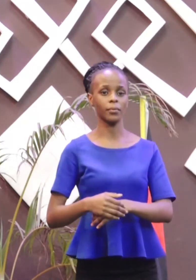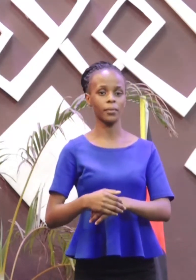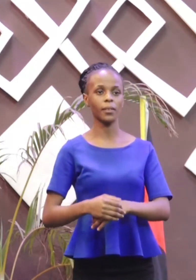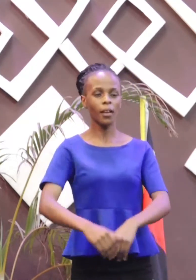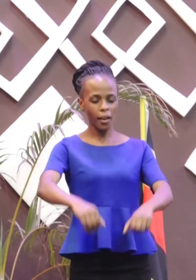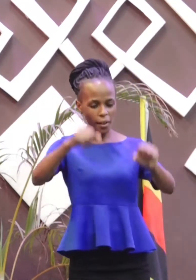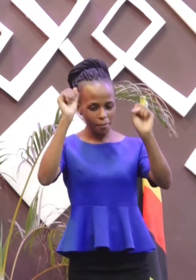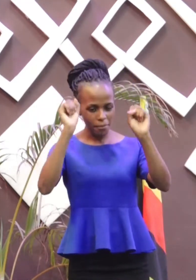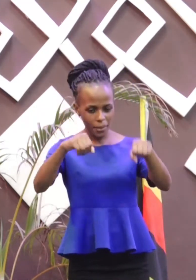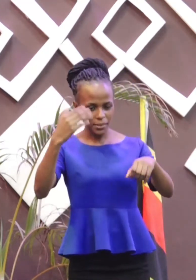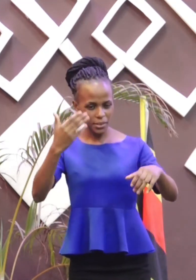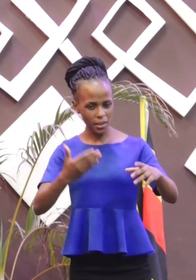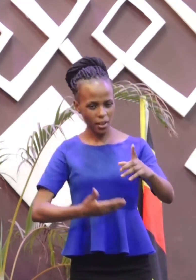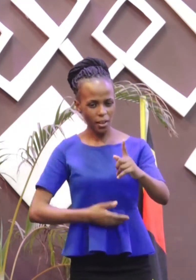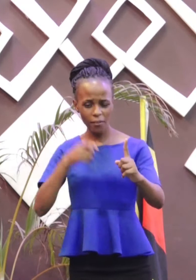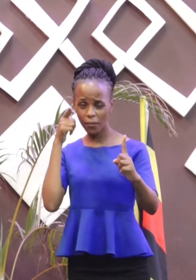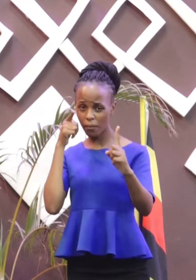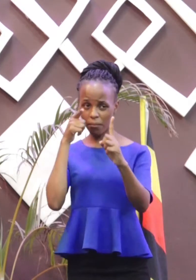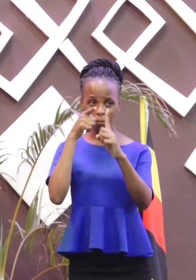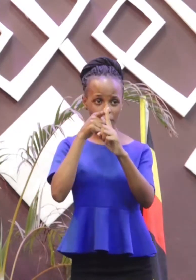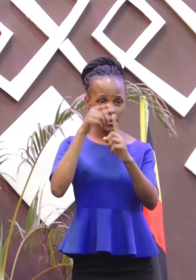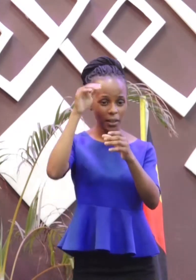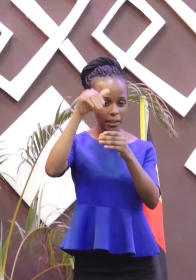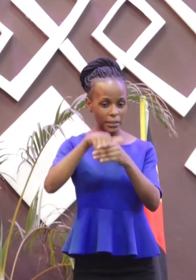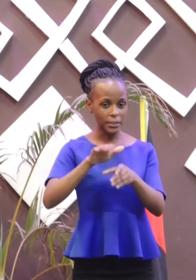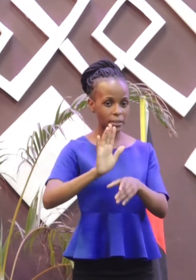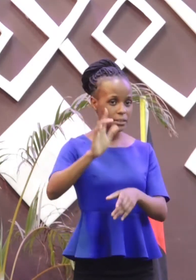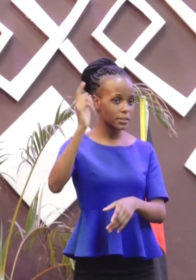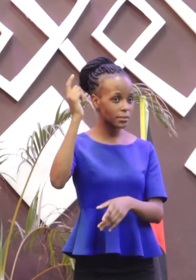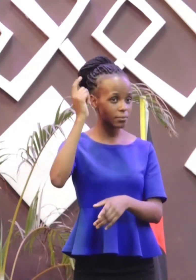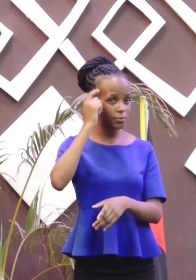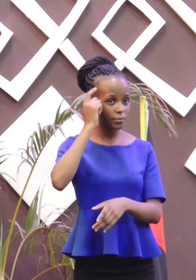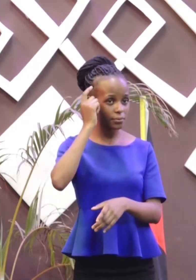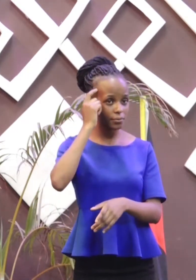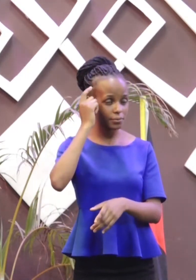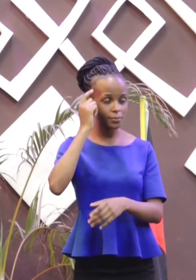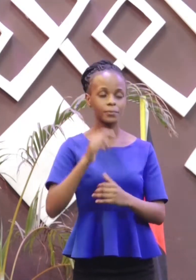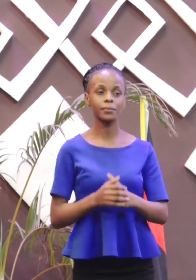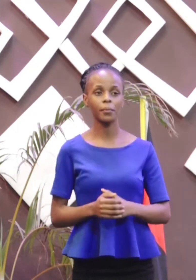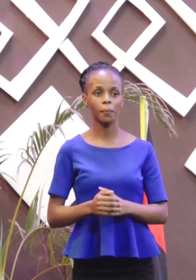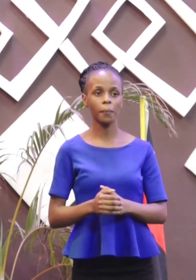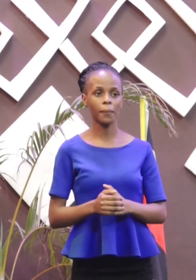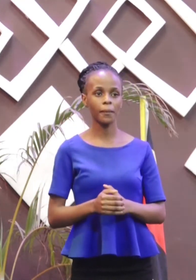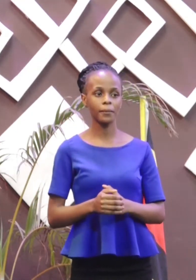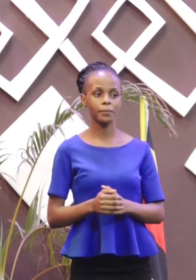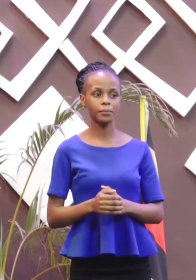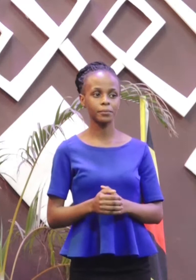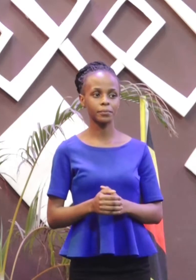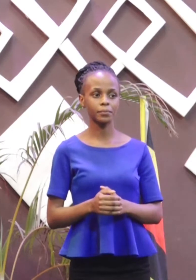must have a purpose at the back of his mind, alina okubeera n'ekigendererwa emabega